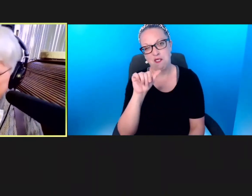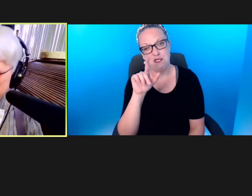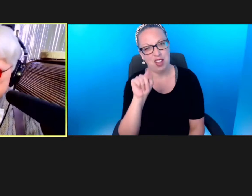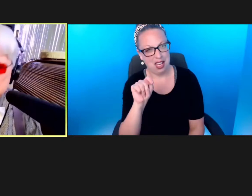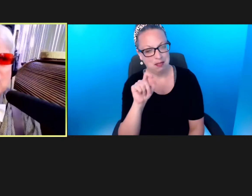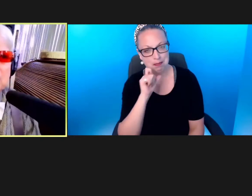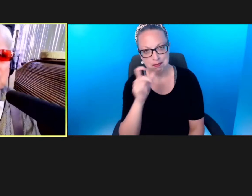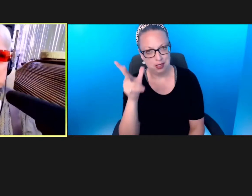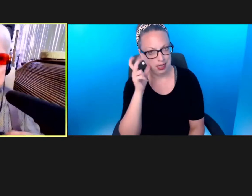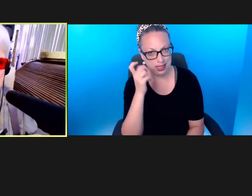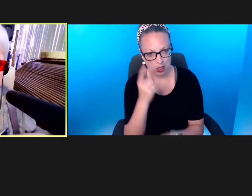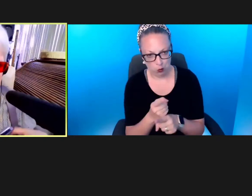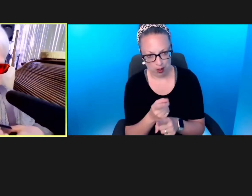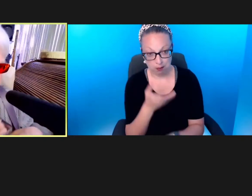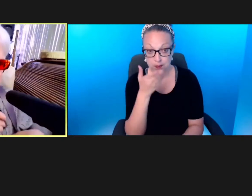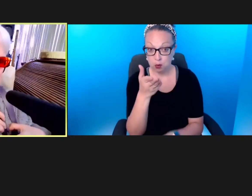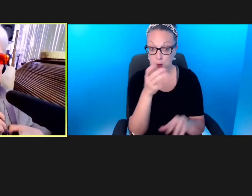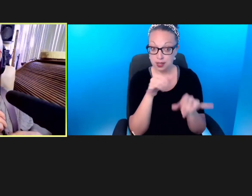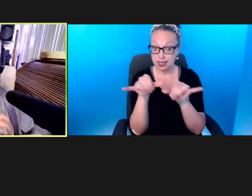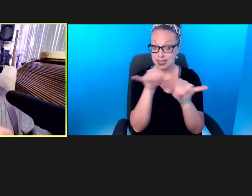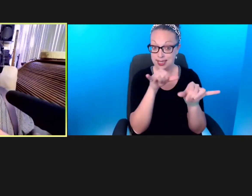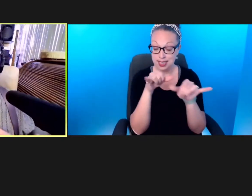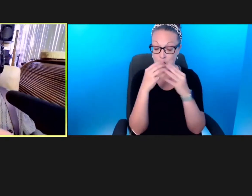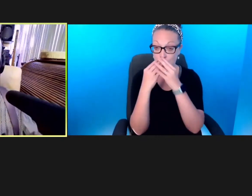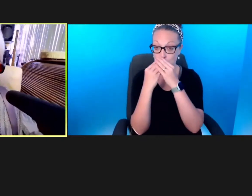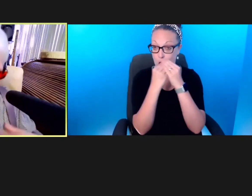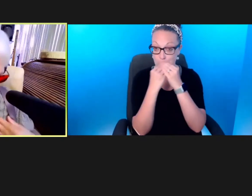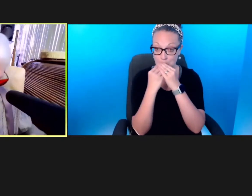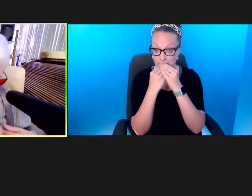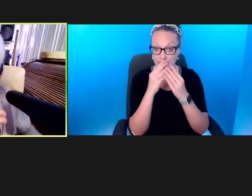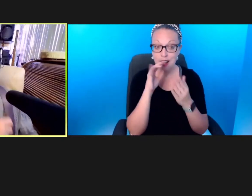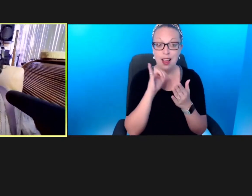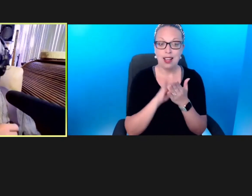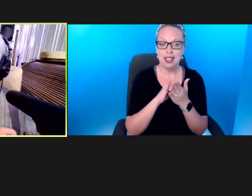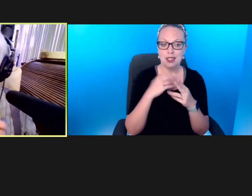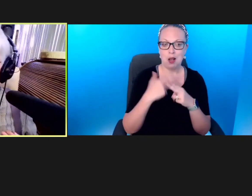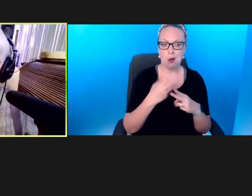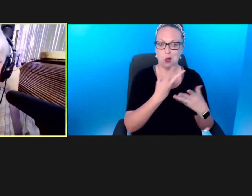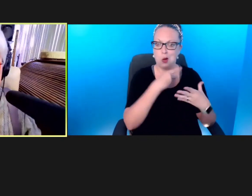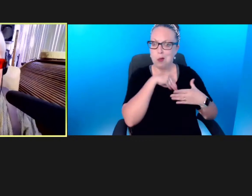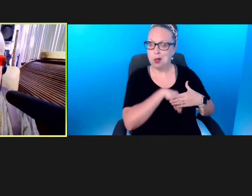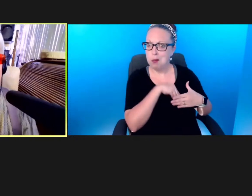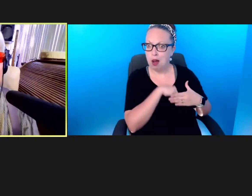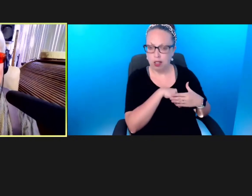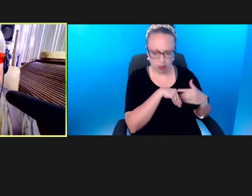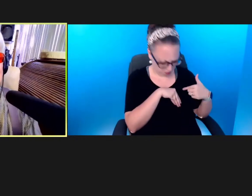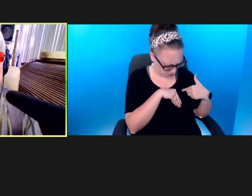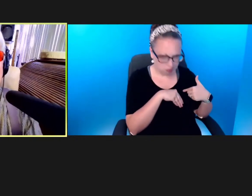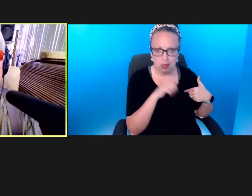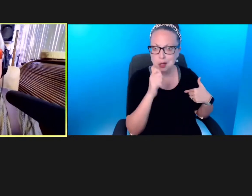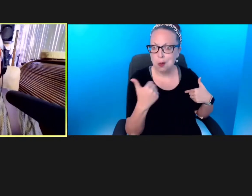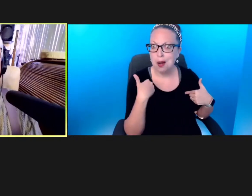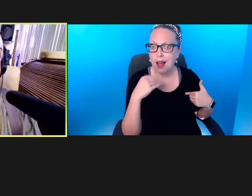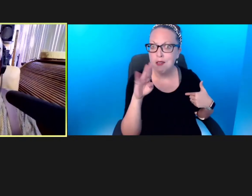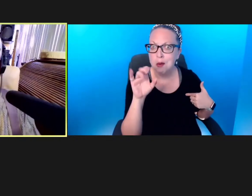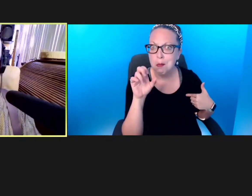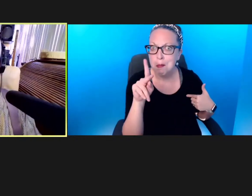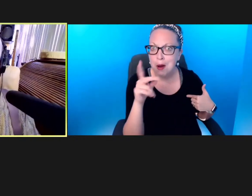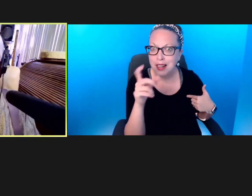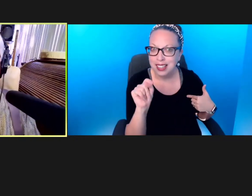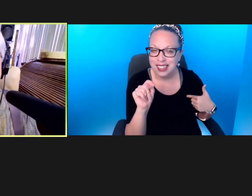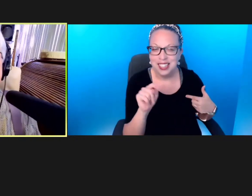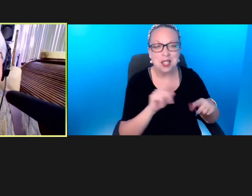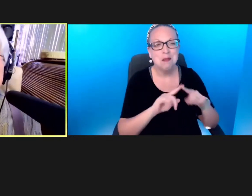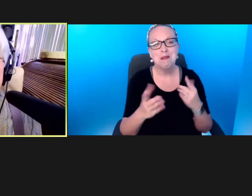little harmonica. It's called a marine band. I was going to put it in my pocket, but I don't have a pocket. Standard